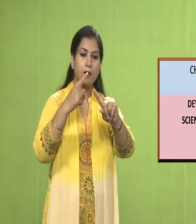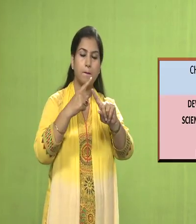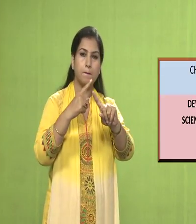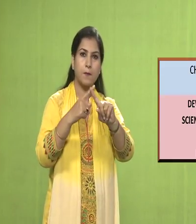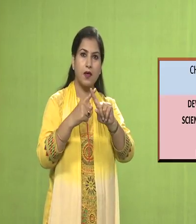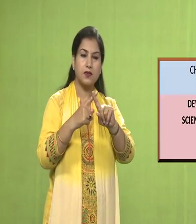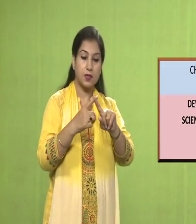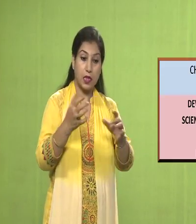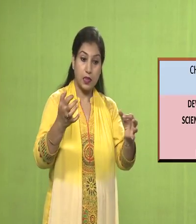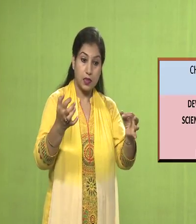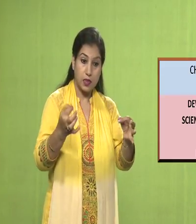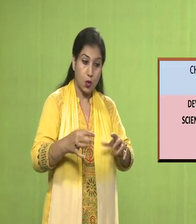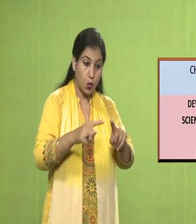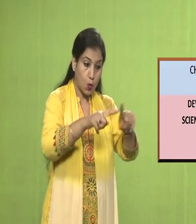of New Lands.